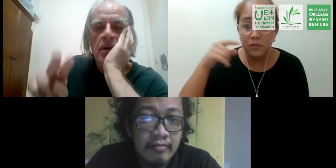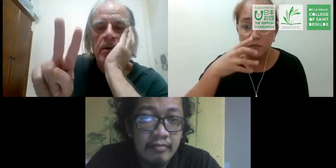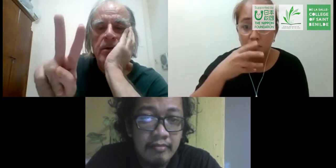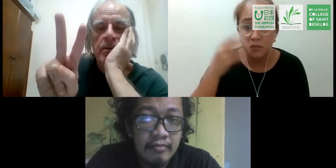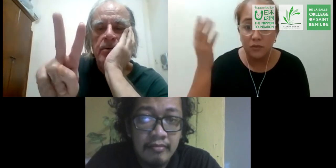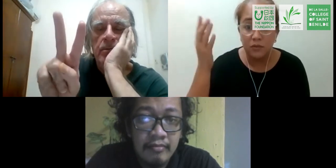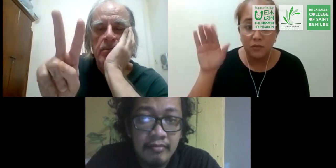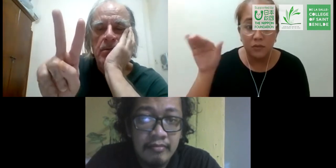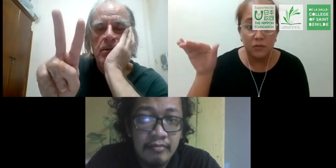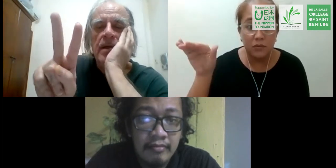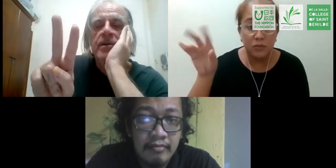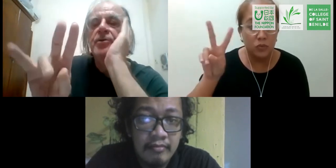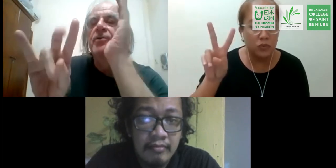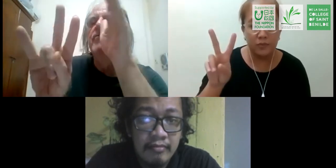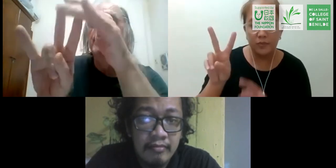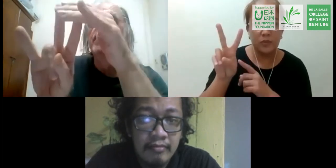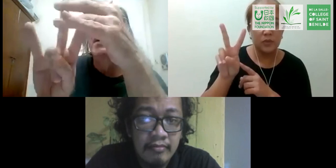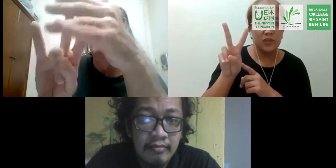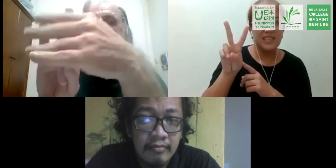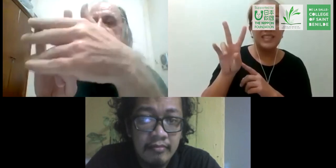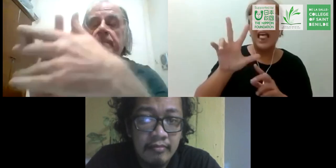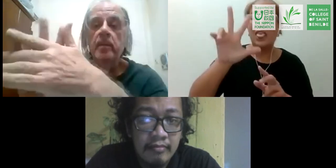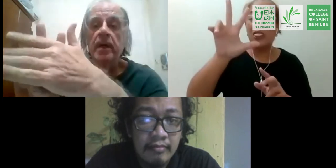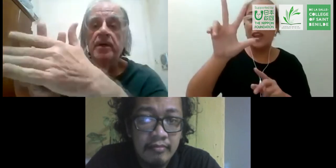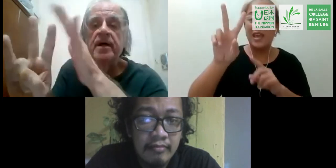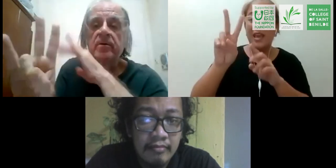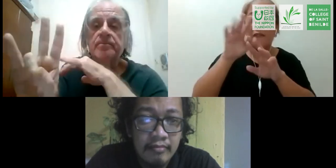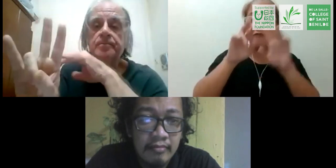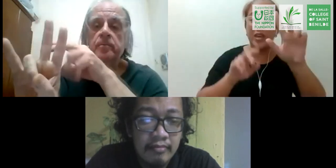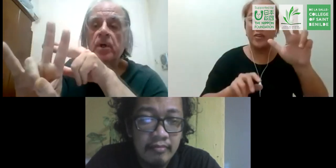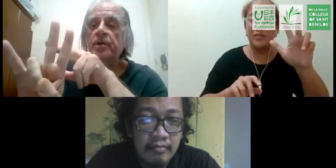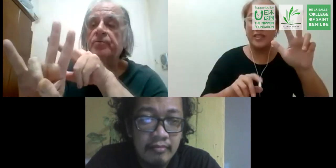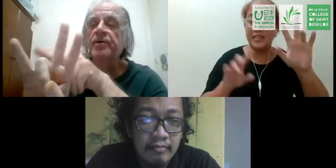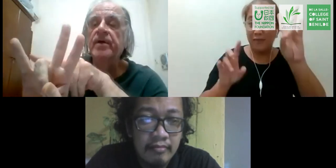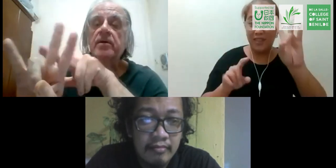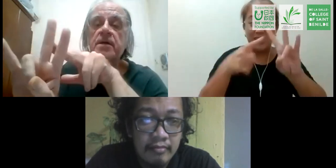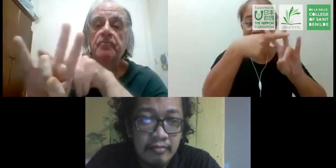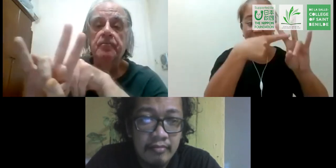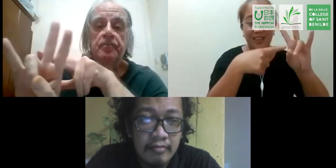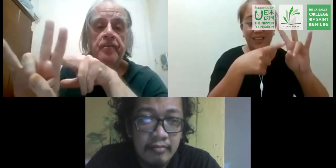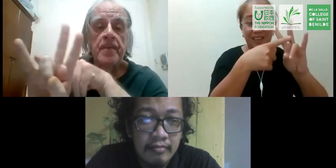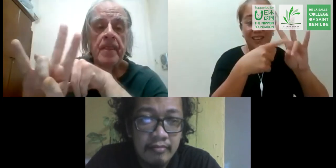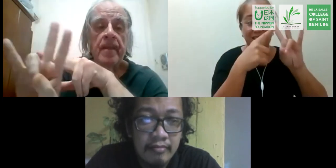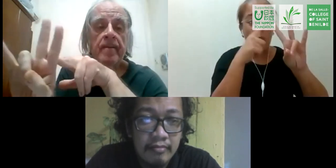No. There are 3 fingers up in 7. There are 3 fingers